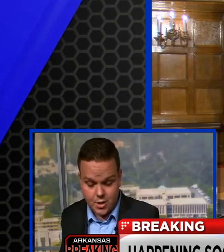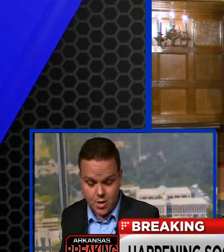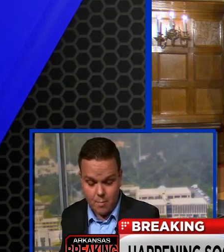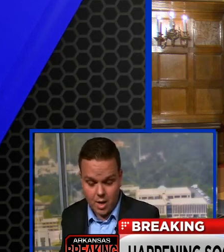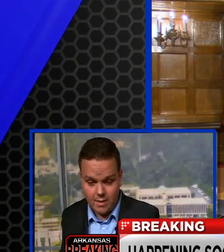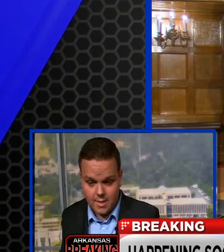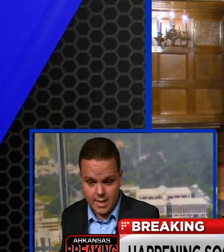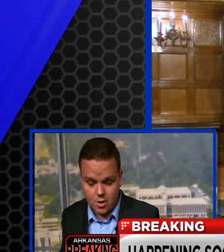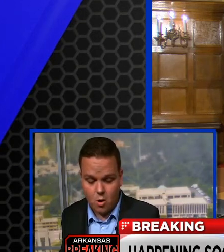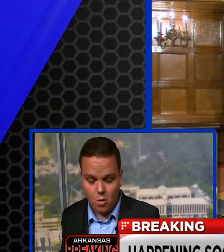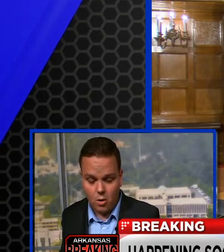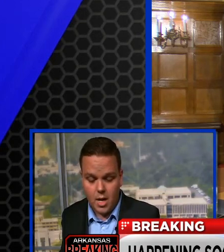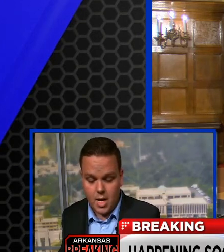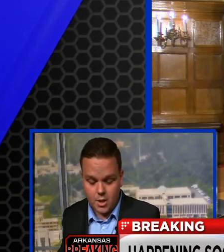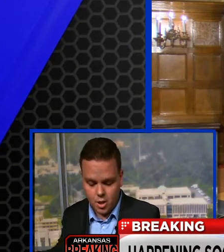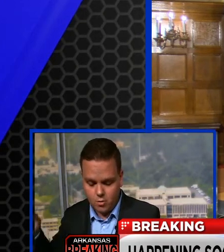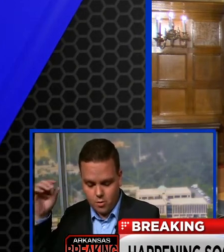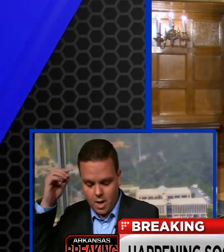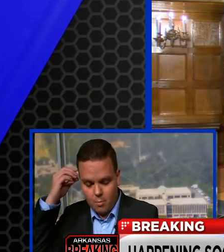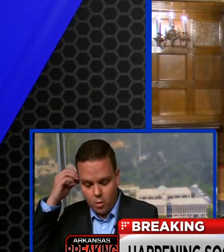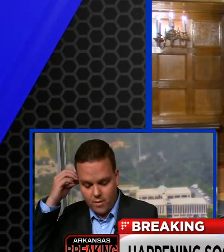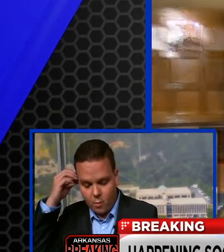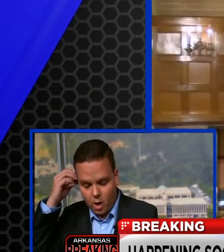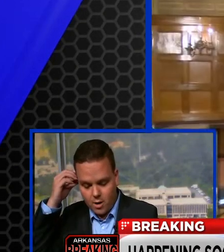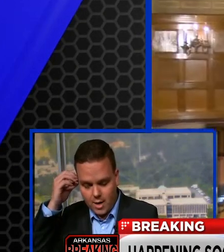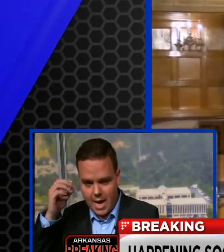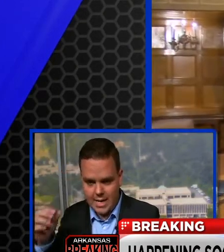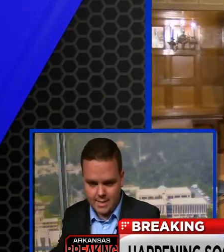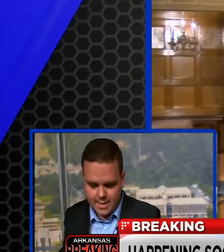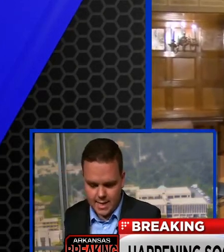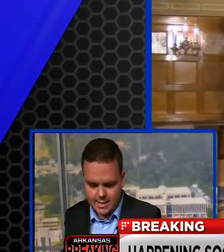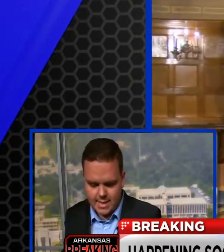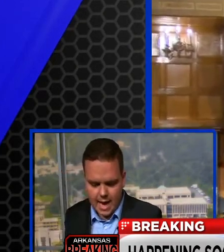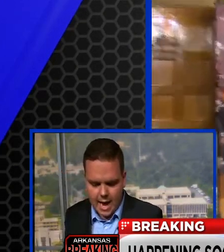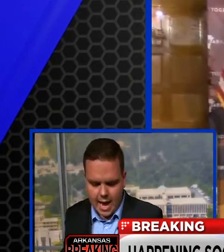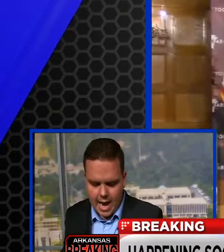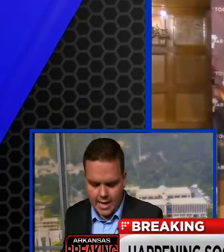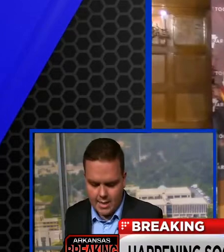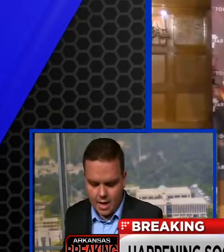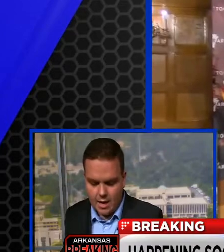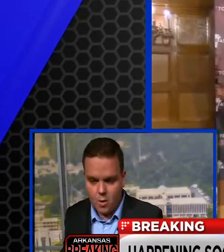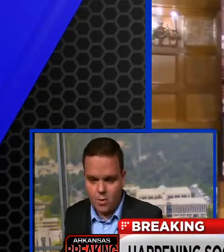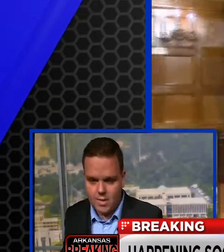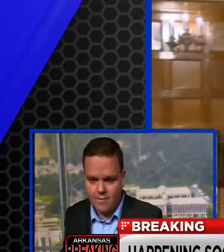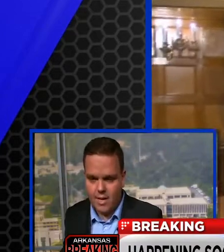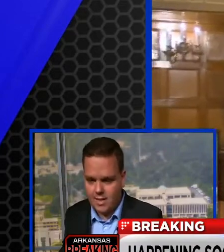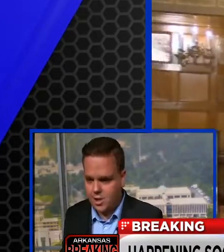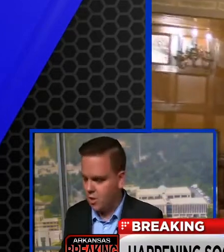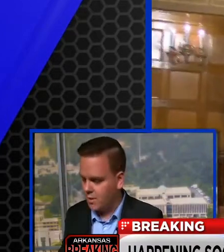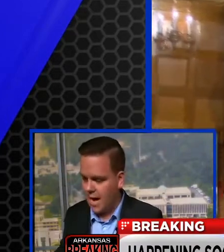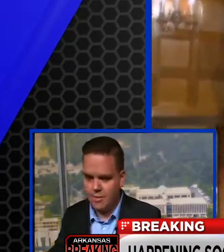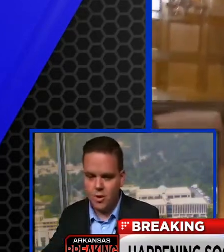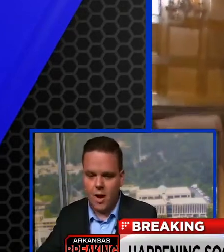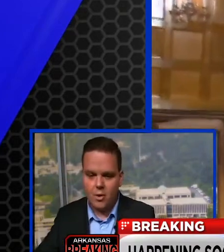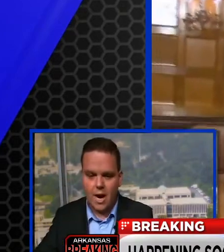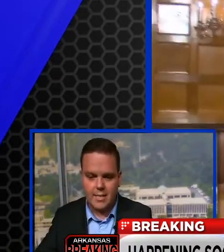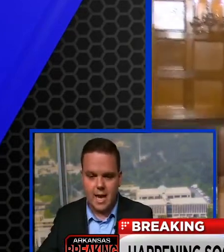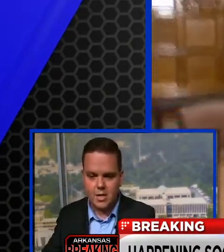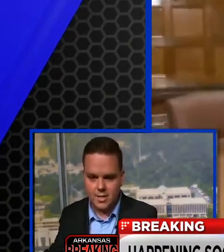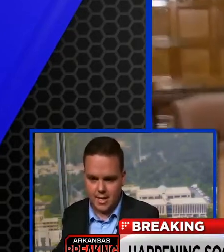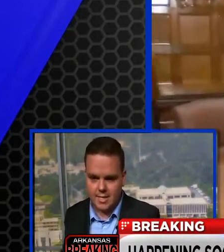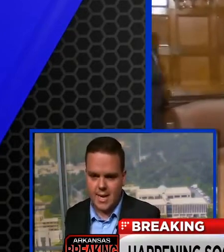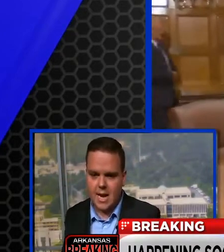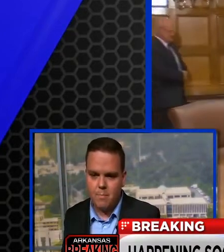Patients yesterday, bringing the state's total to more than 486, and there were 7 additional deaths. So Governor